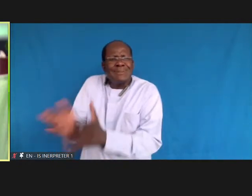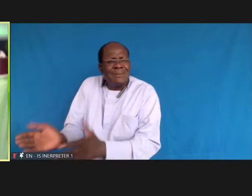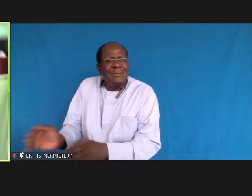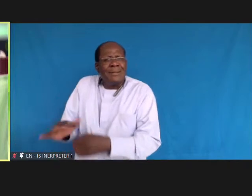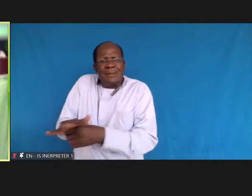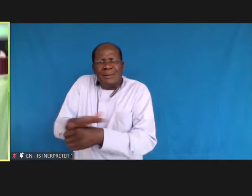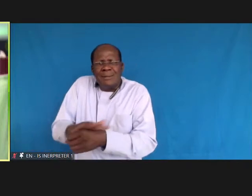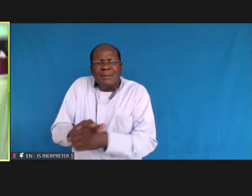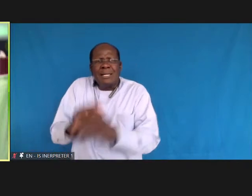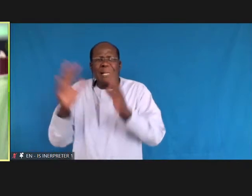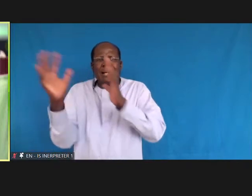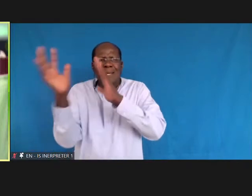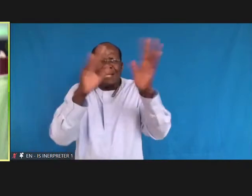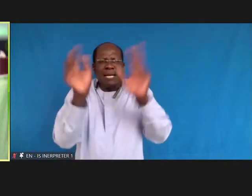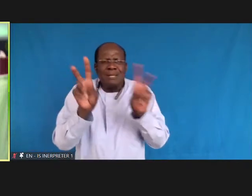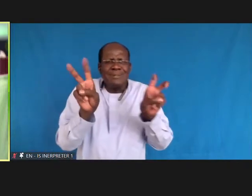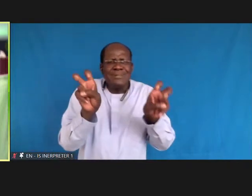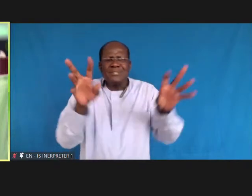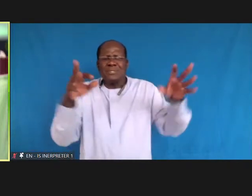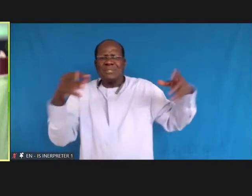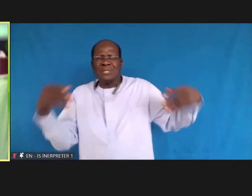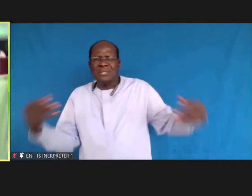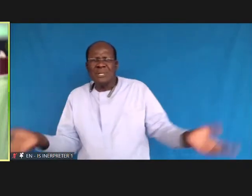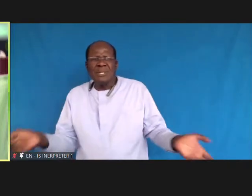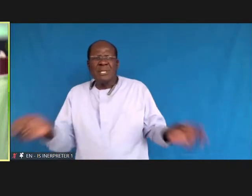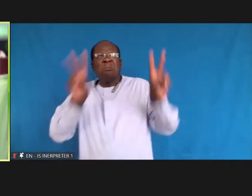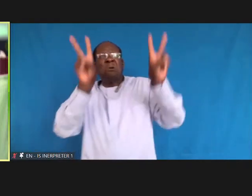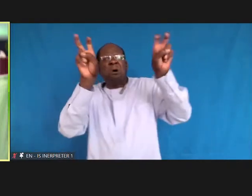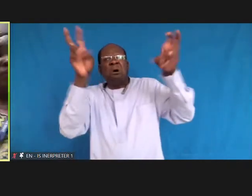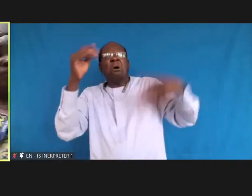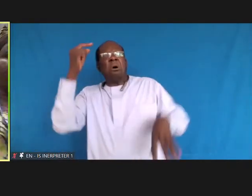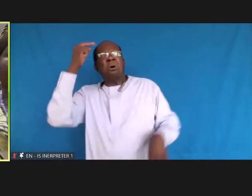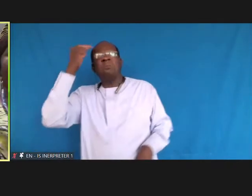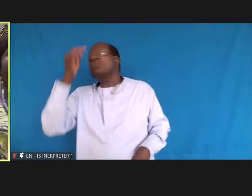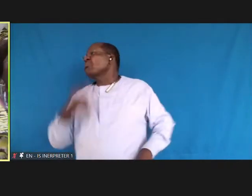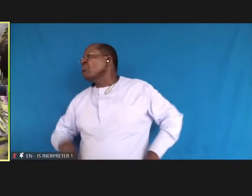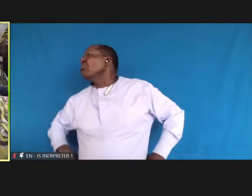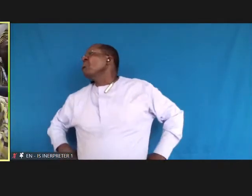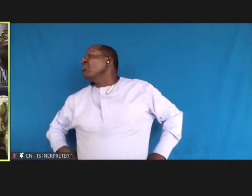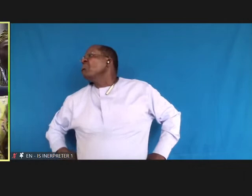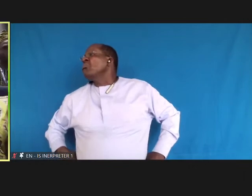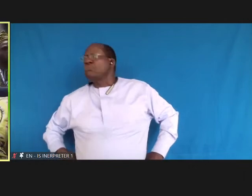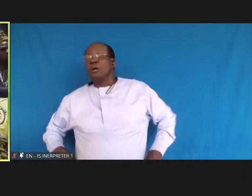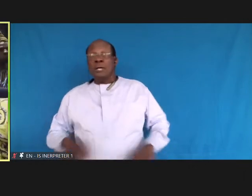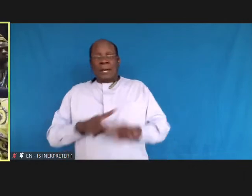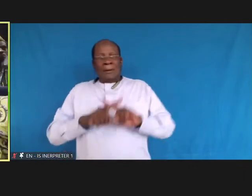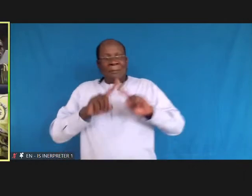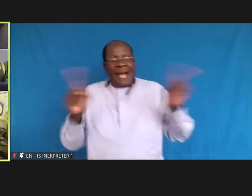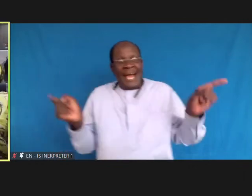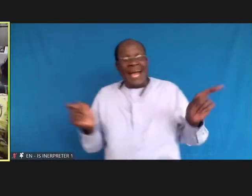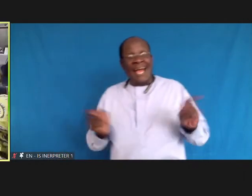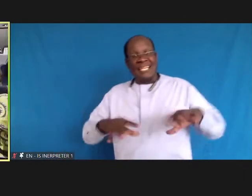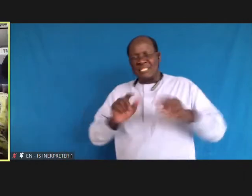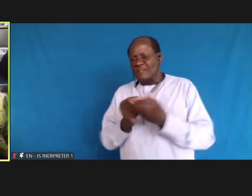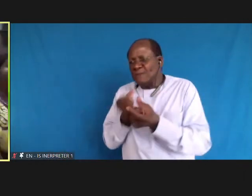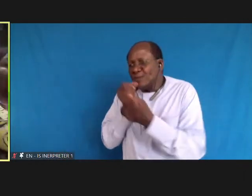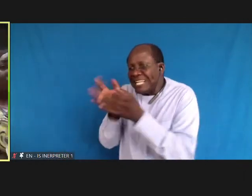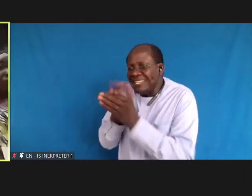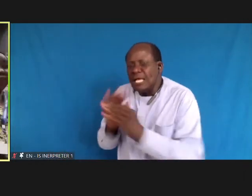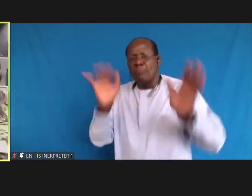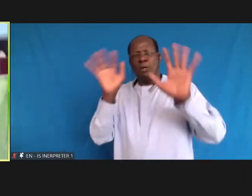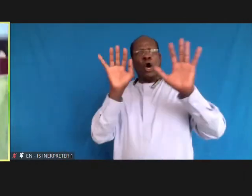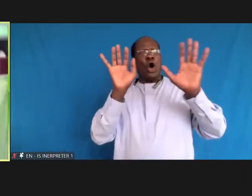issues, climate justice, it sounds so alien to them. It is, and when you start talking about the greenhouse gas emission, they don't know what you're talking